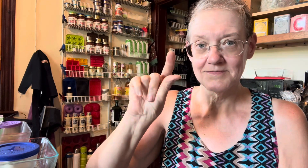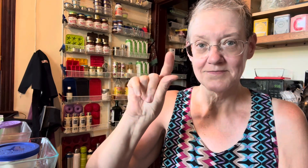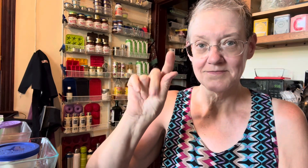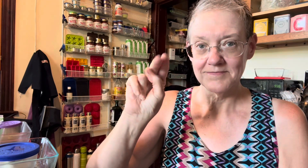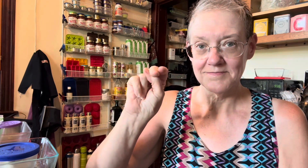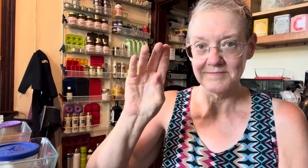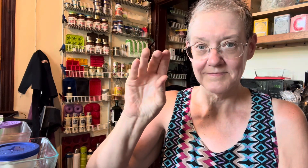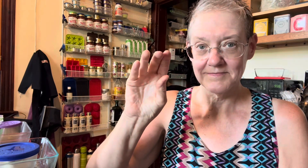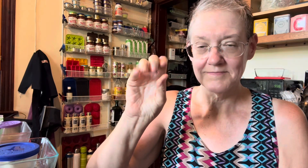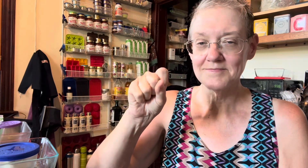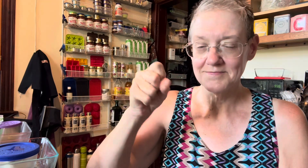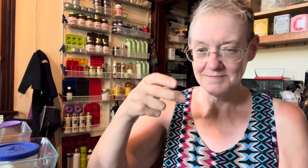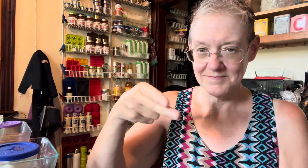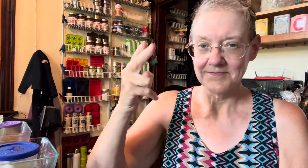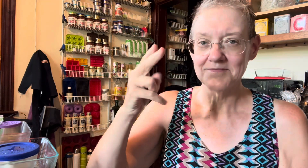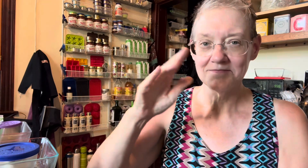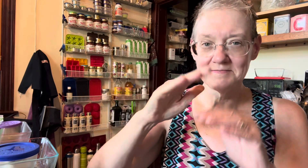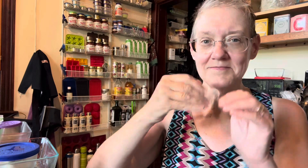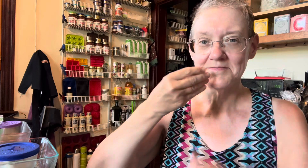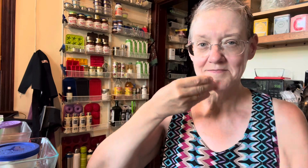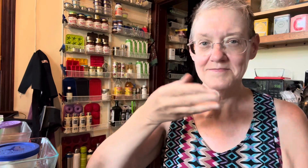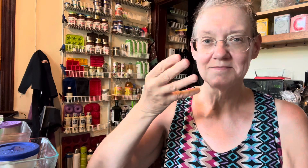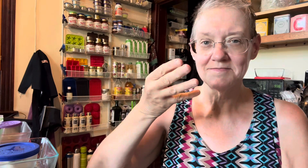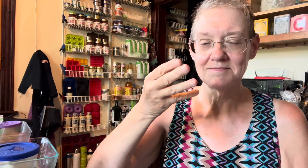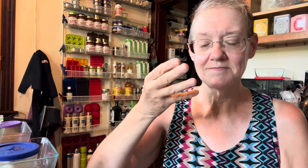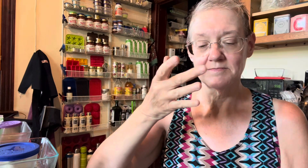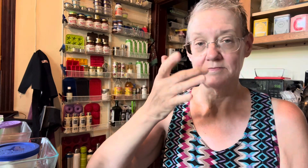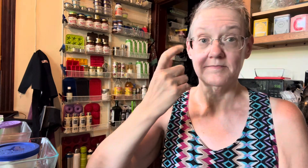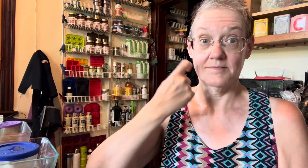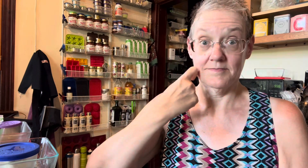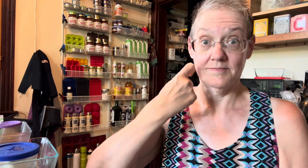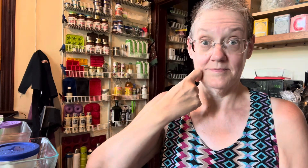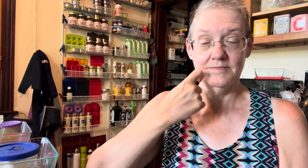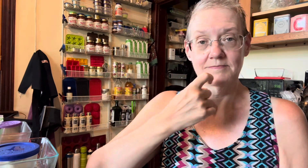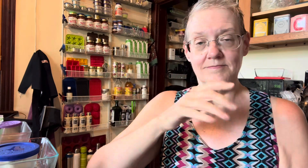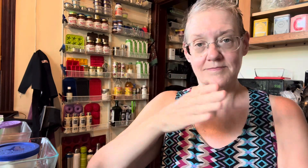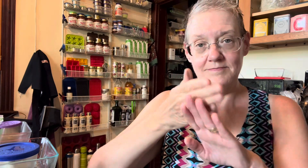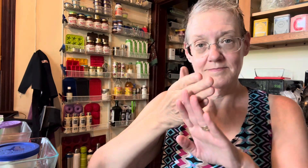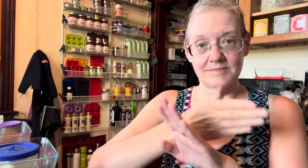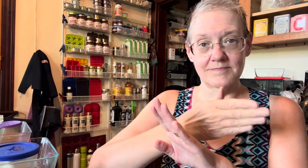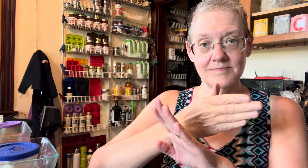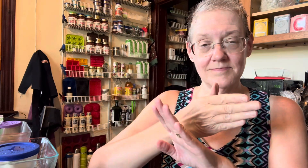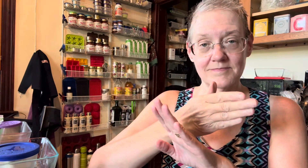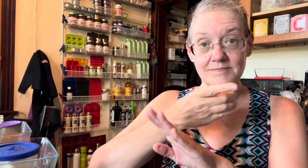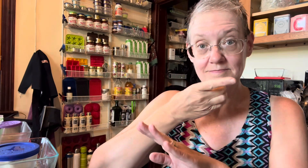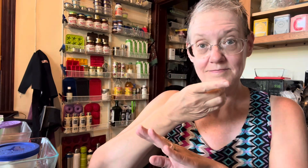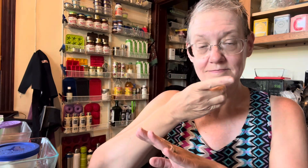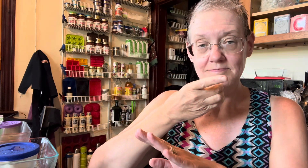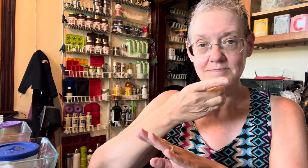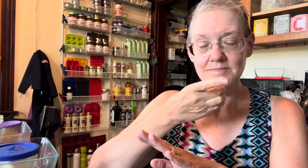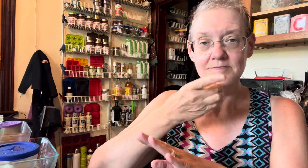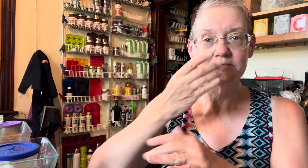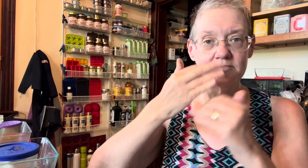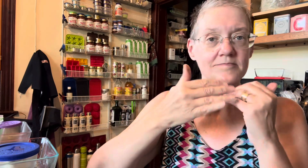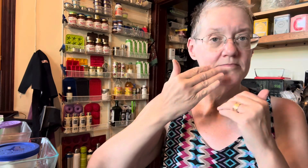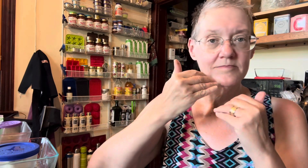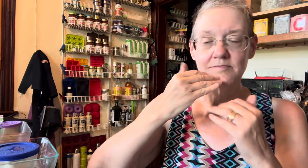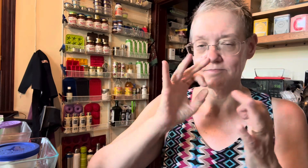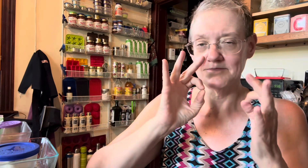16.3 grams of net carbs. And yes, that's higher than breakfast. Recently, Dale's before dinner blood